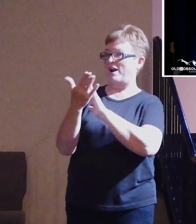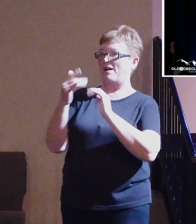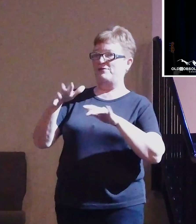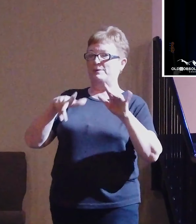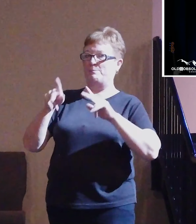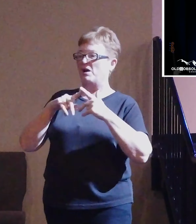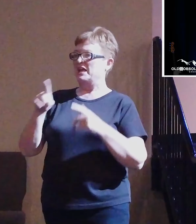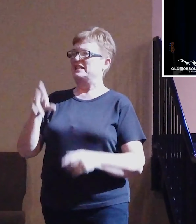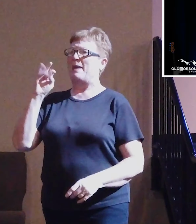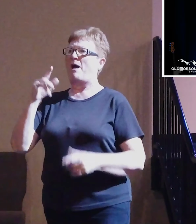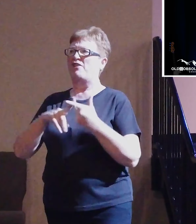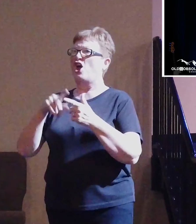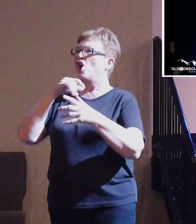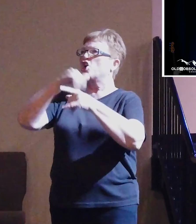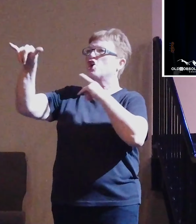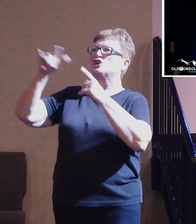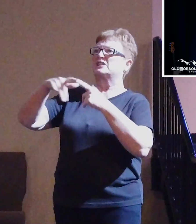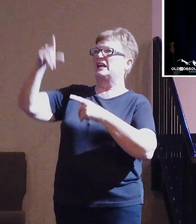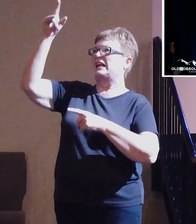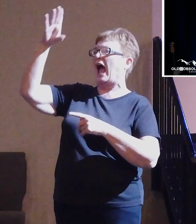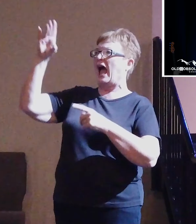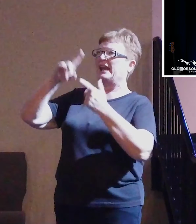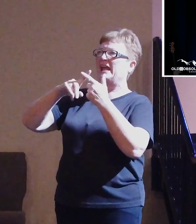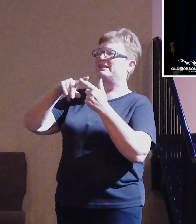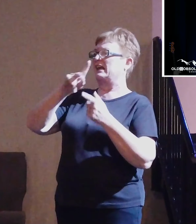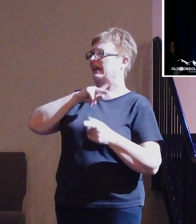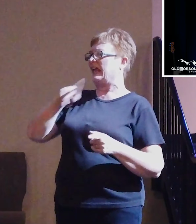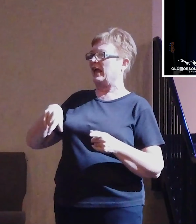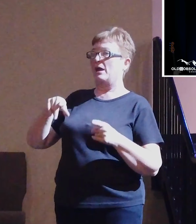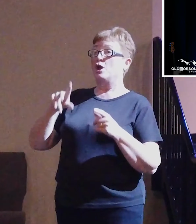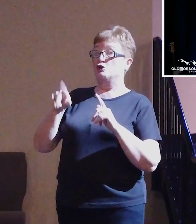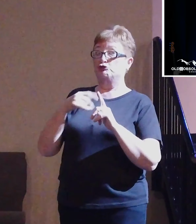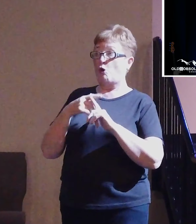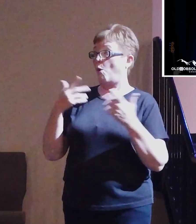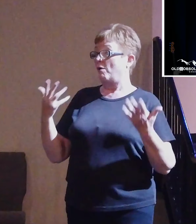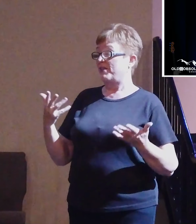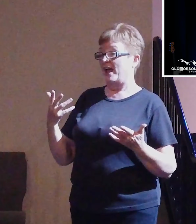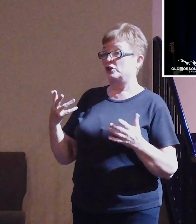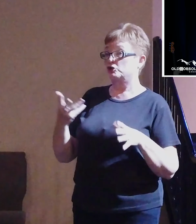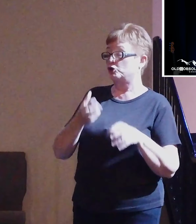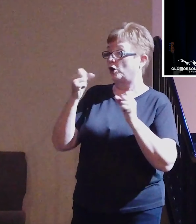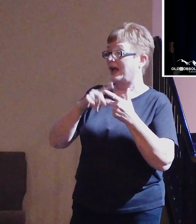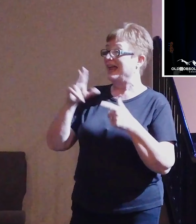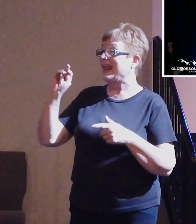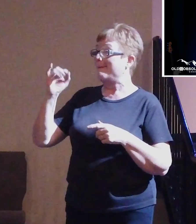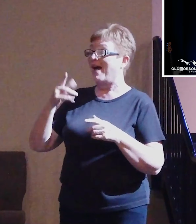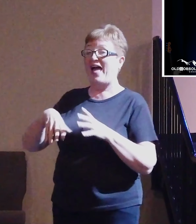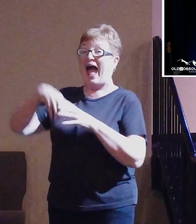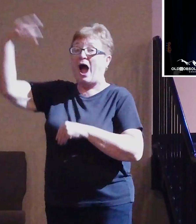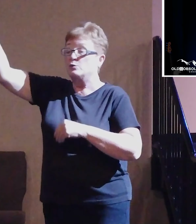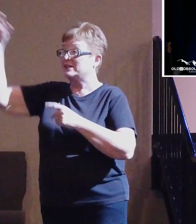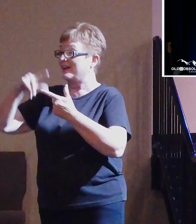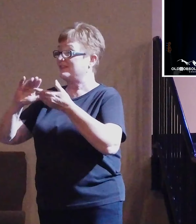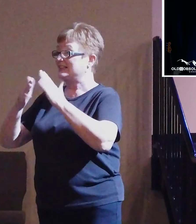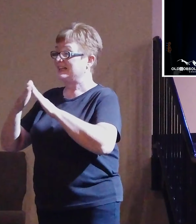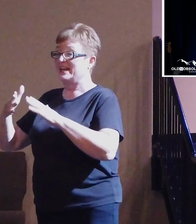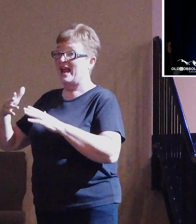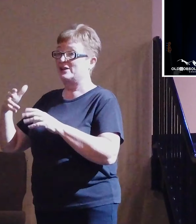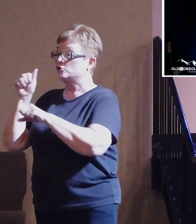oh, Naboth cursed God and the king. So they took him outside the city and stoned him to death with stones.